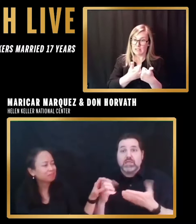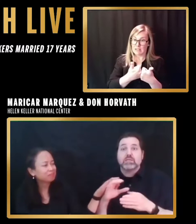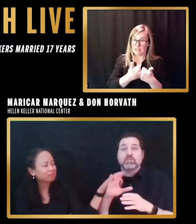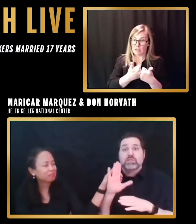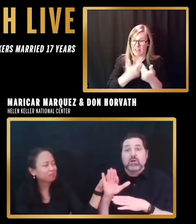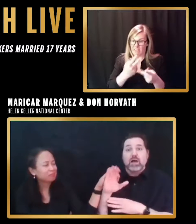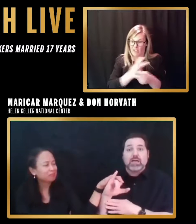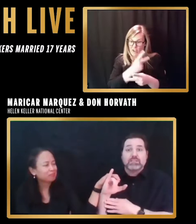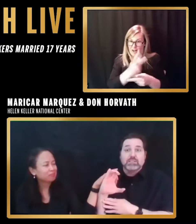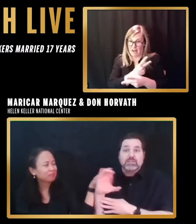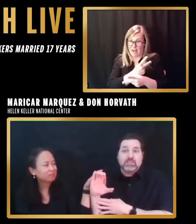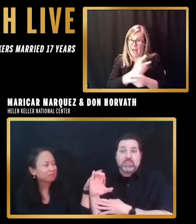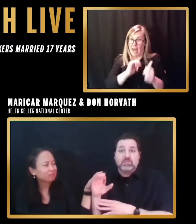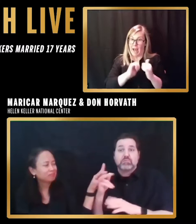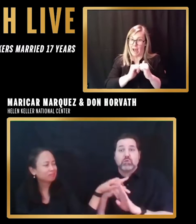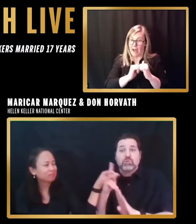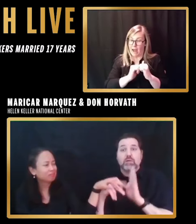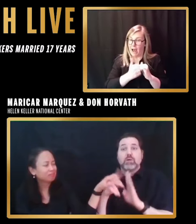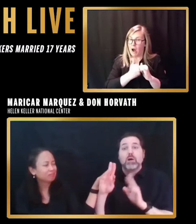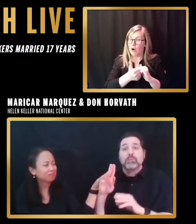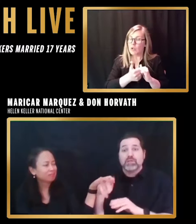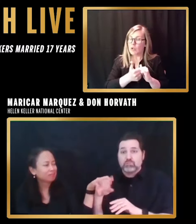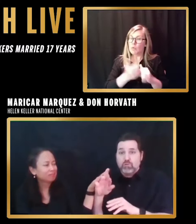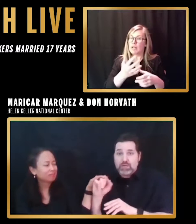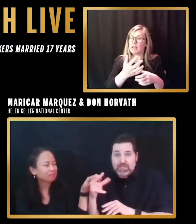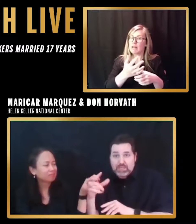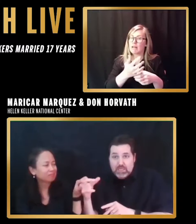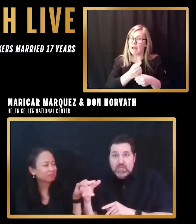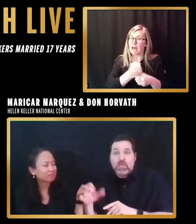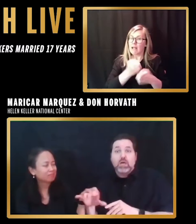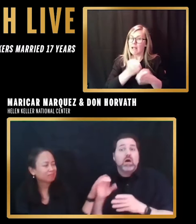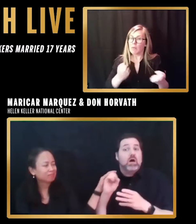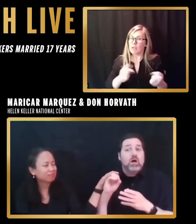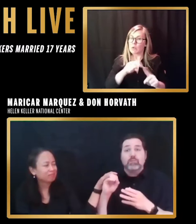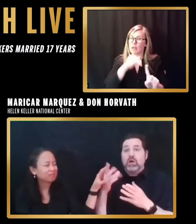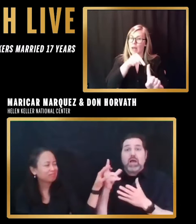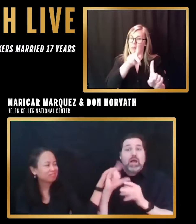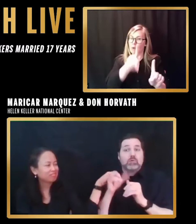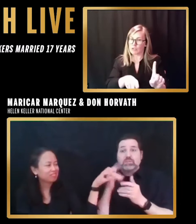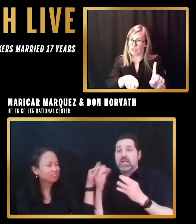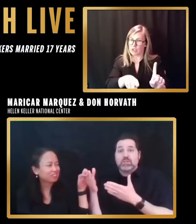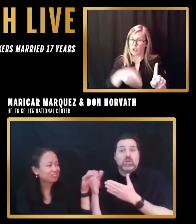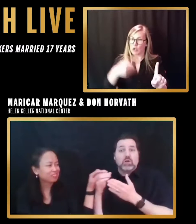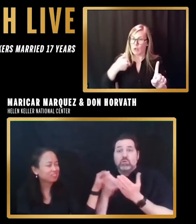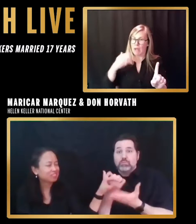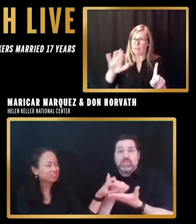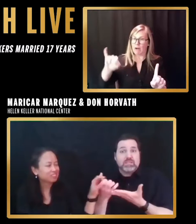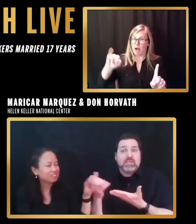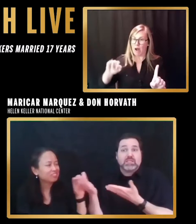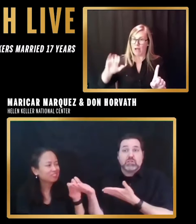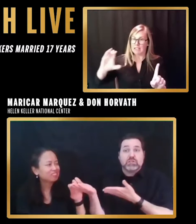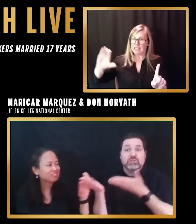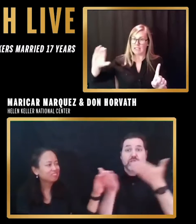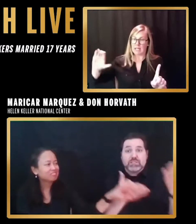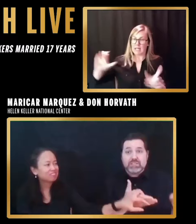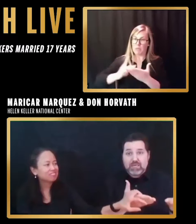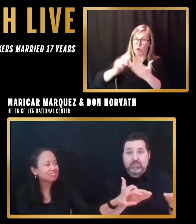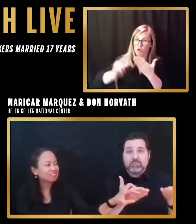equipment? Is their ICC program up and running? How does that equipment get delivered to